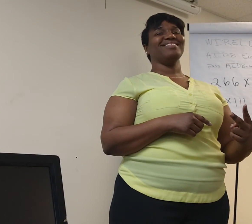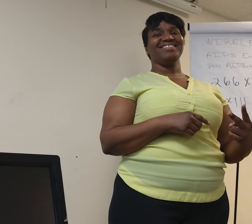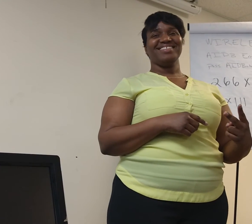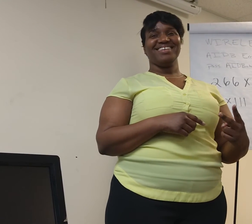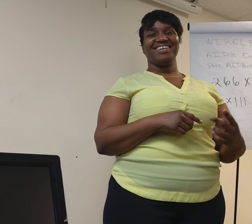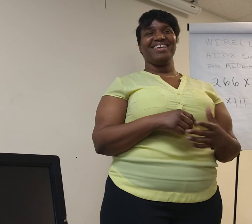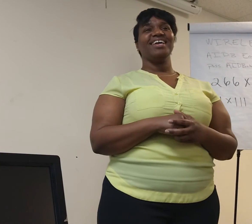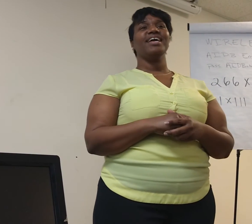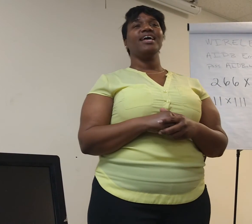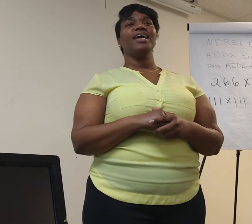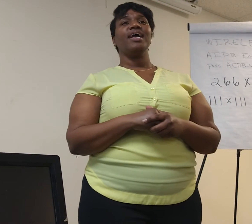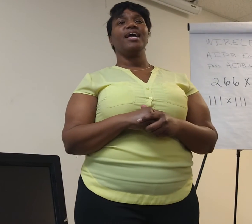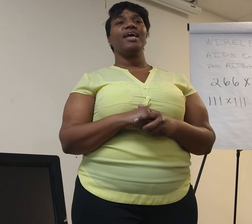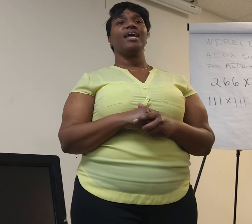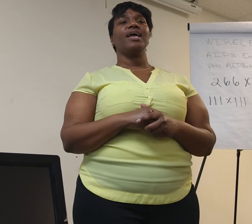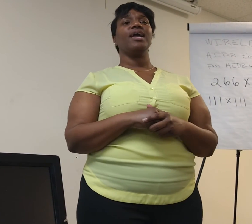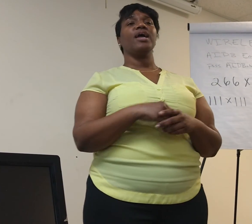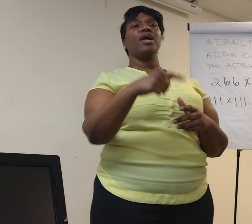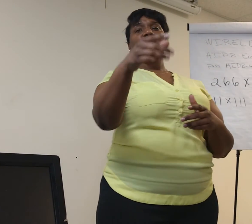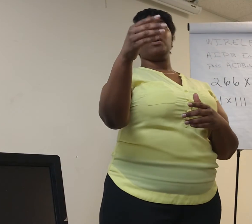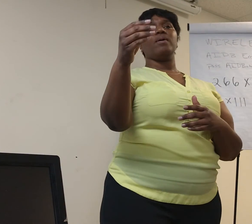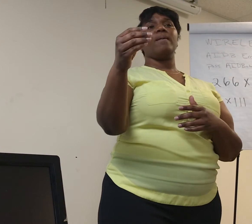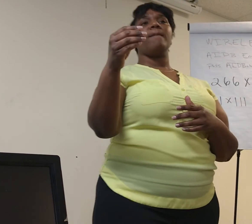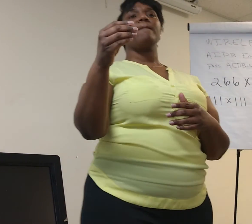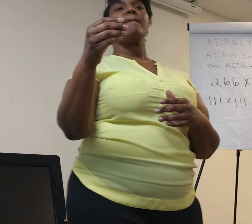Does anybody have any questions about Serve Saver?